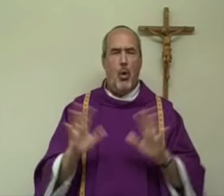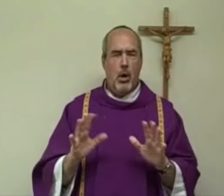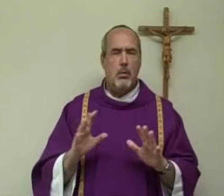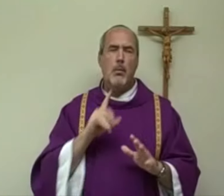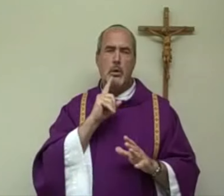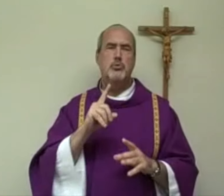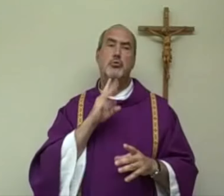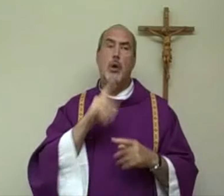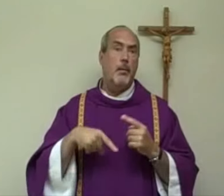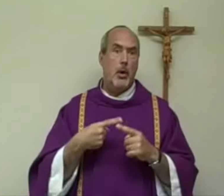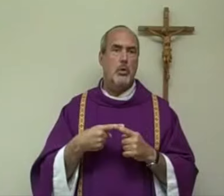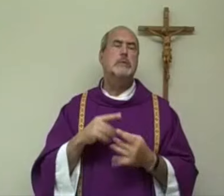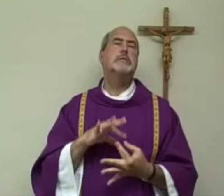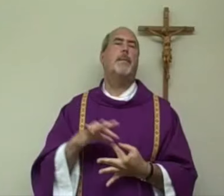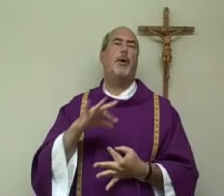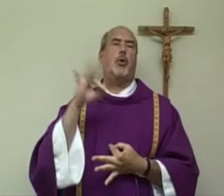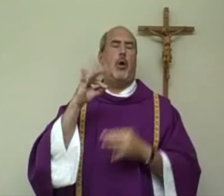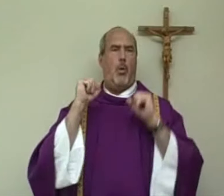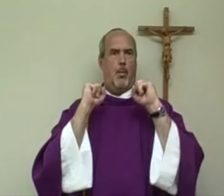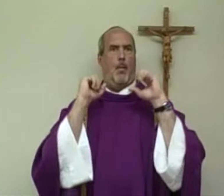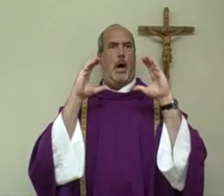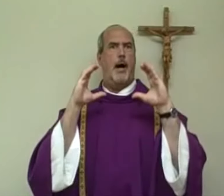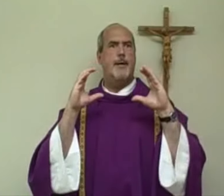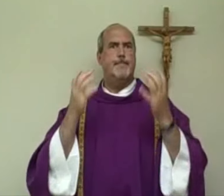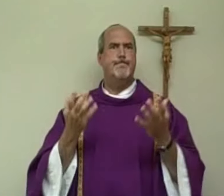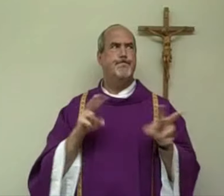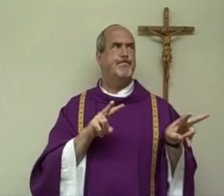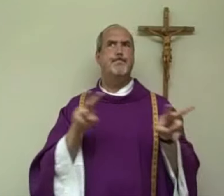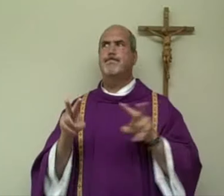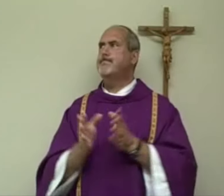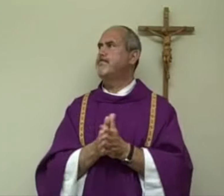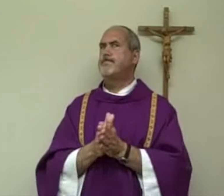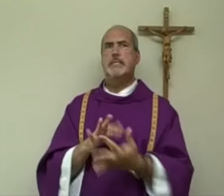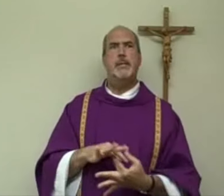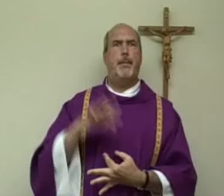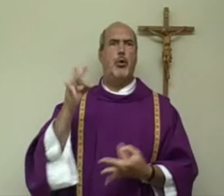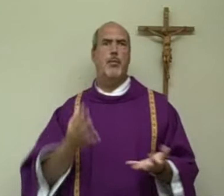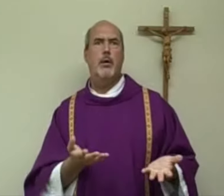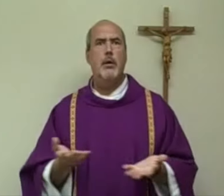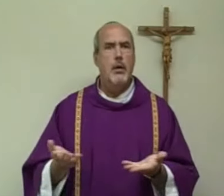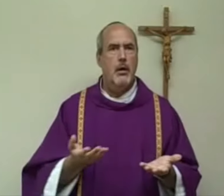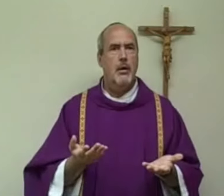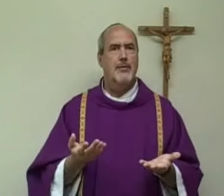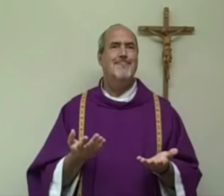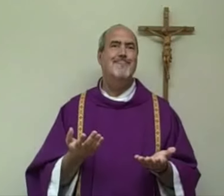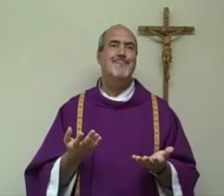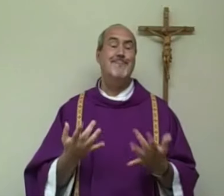alert. Not physically awake and alert. He's talking about spiritually awake and alert.